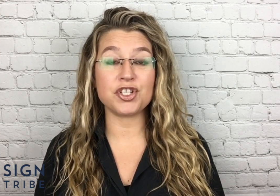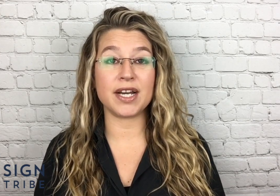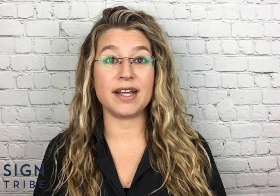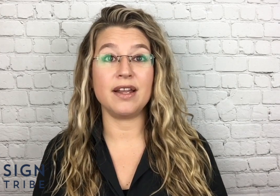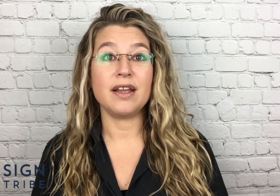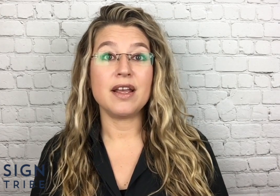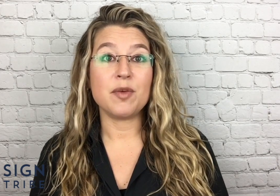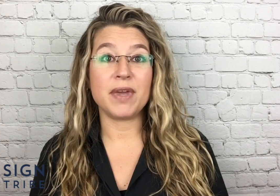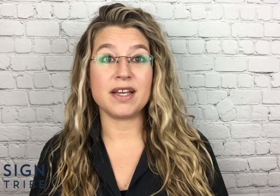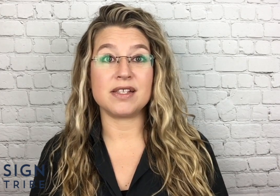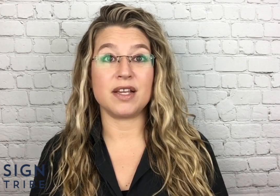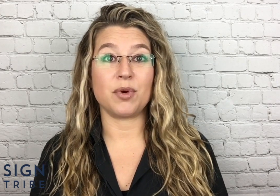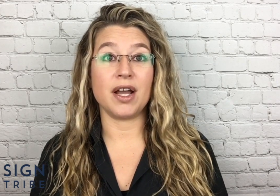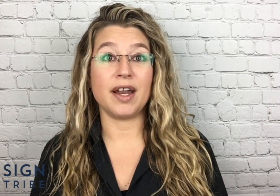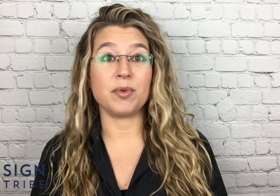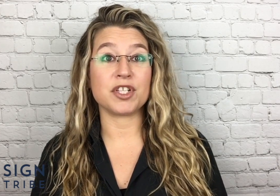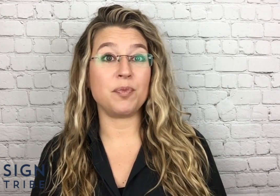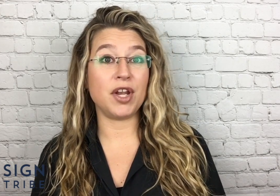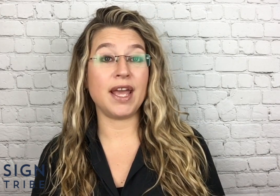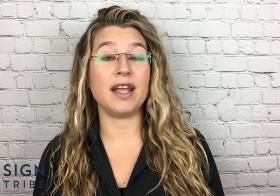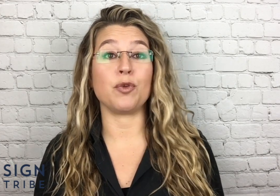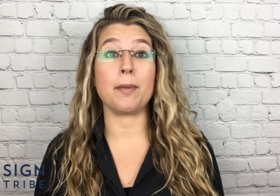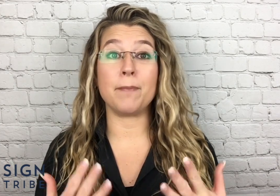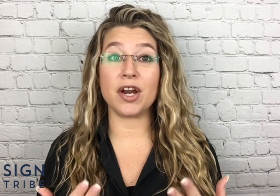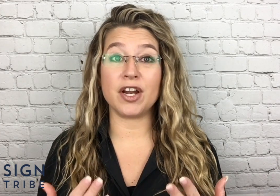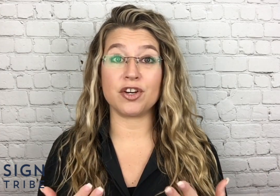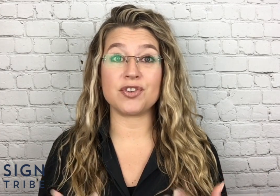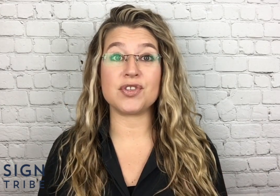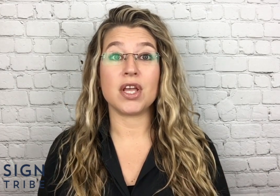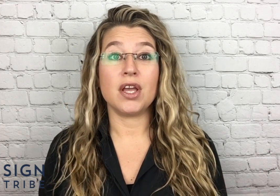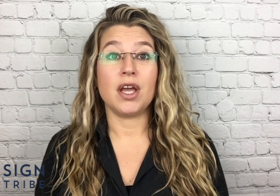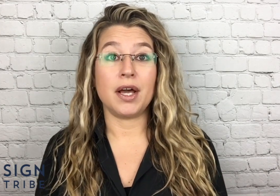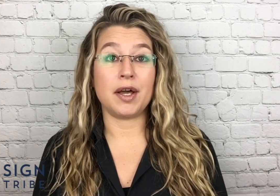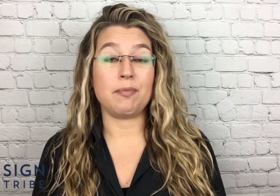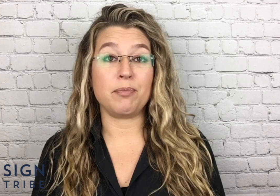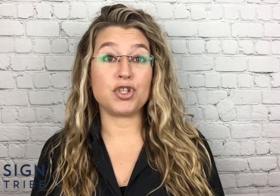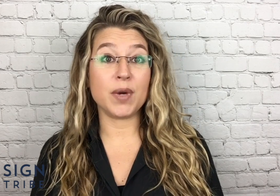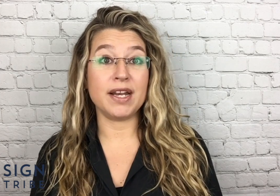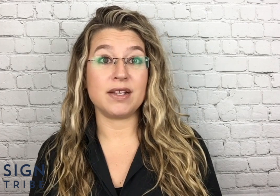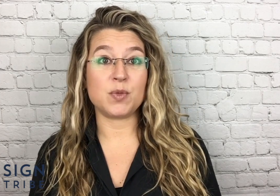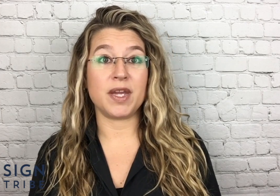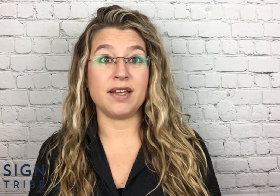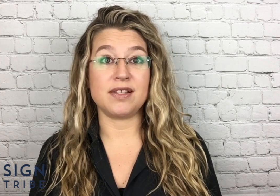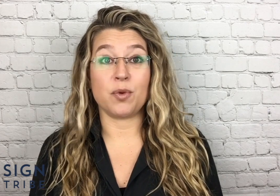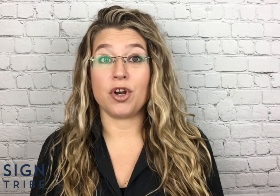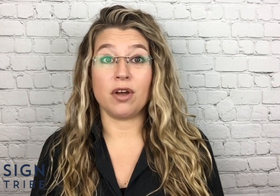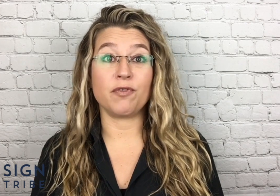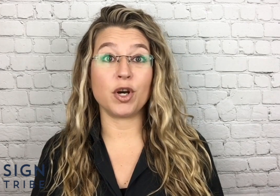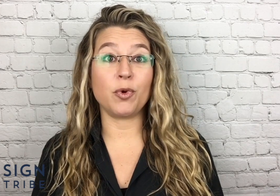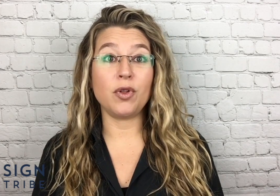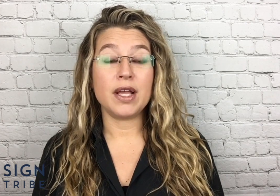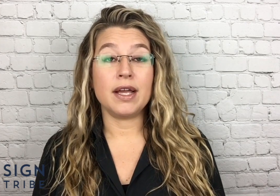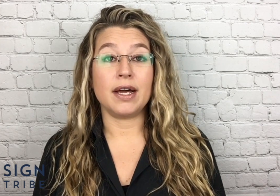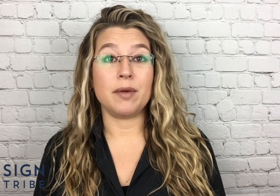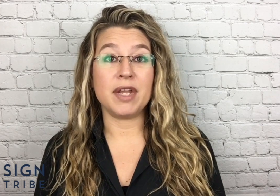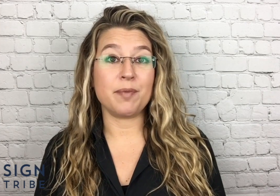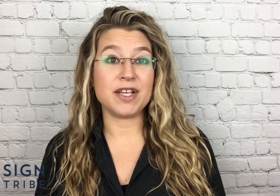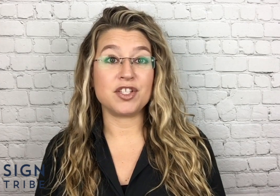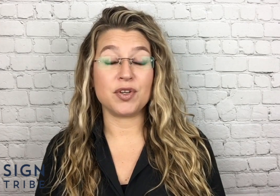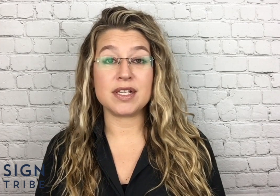frustrated because they were not able to communicate. There were barriers between us because they were nonverbal. Many of my students that I